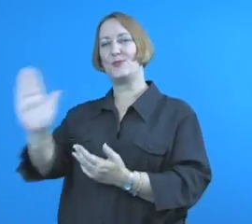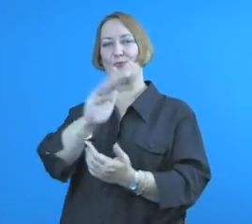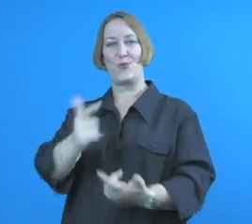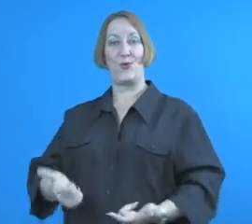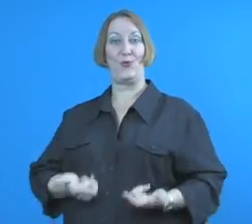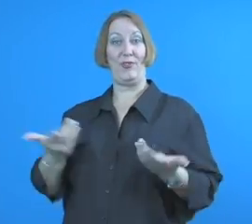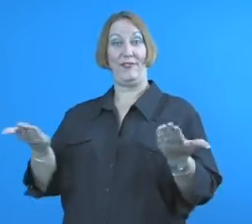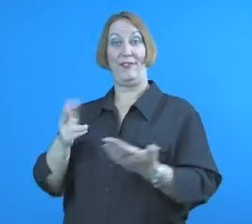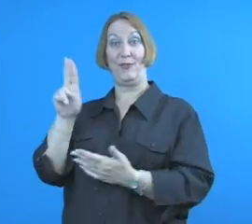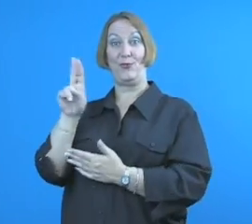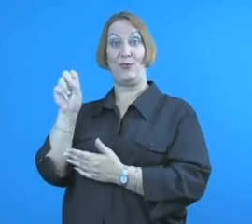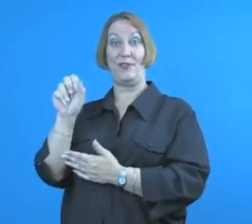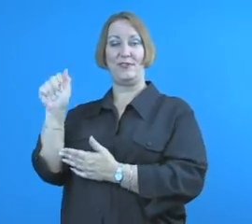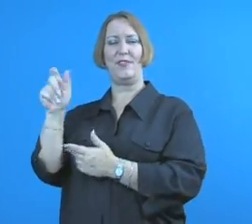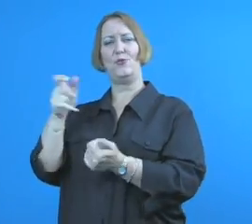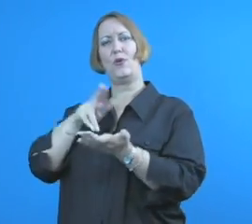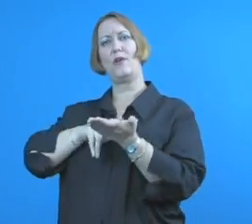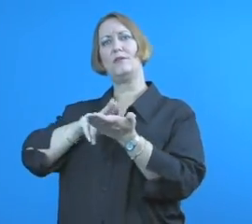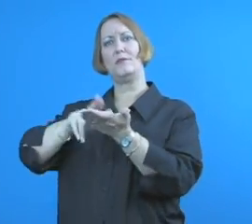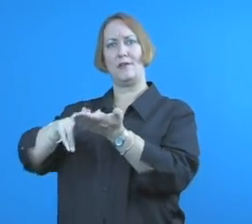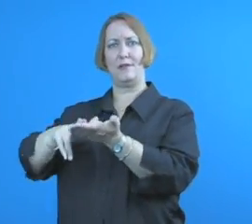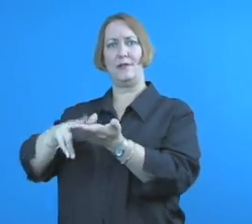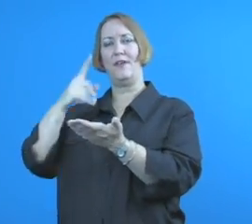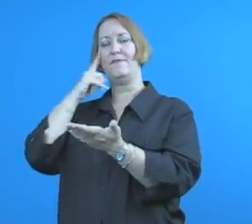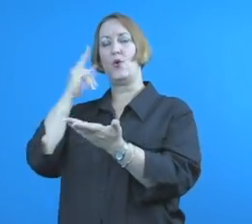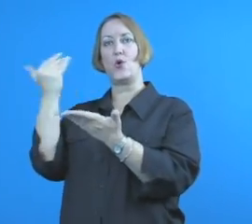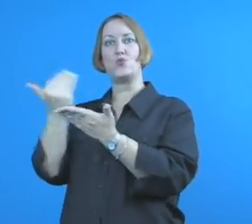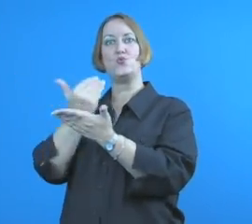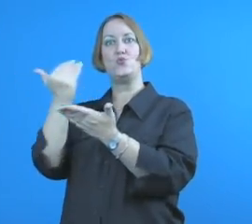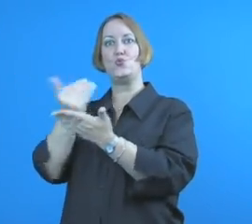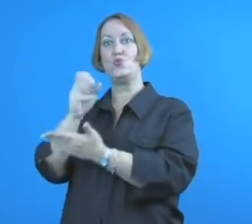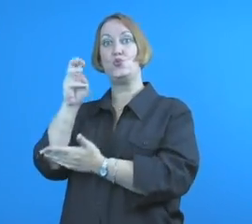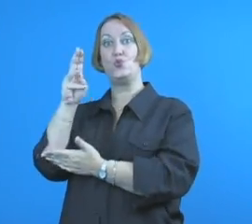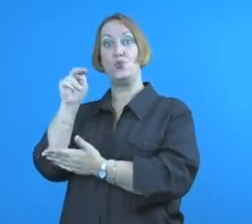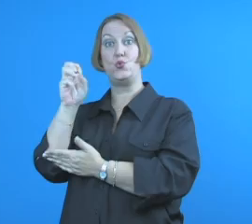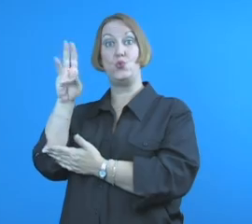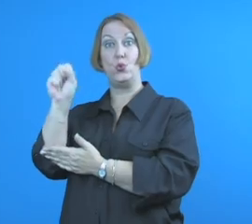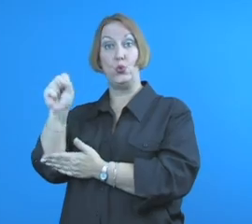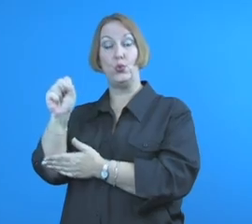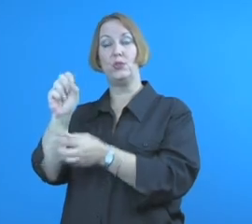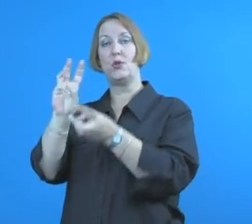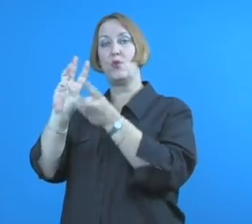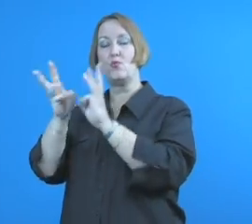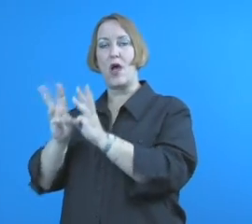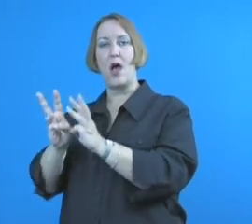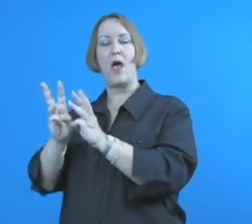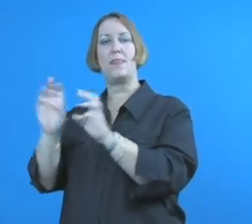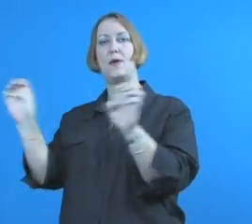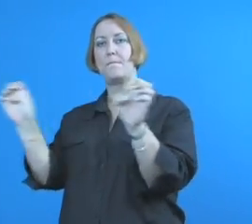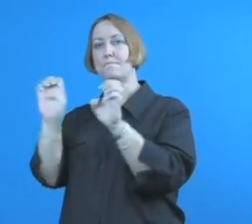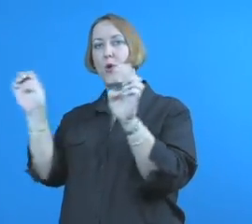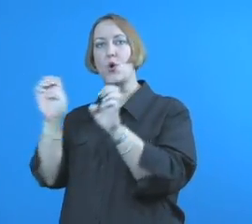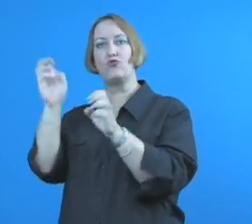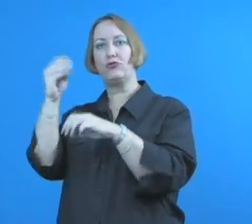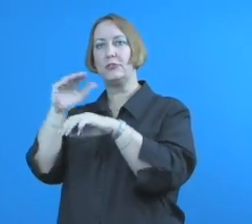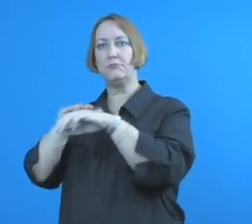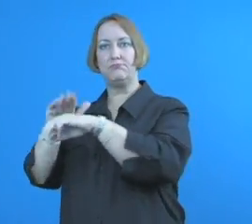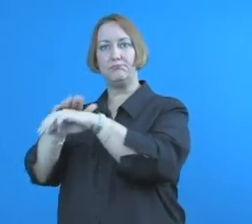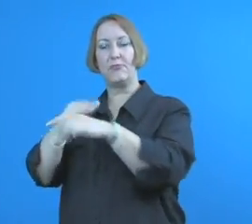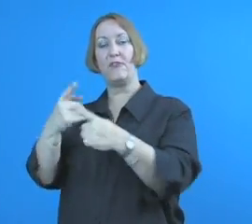news, weather, or emergency alerts from local and national media outlets, websites, and even local and regional emergency management